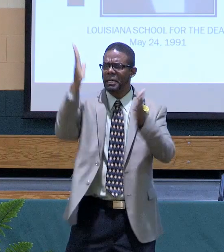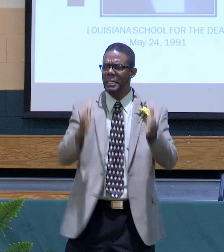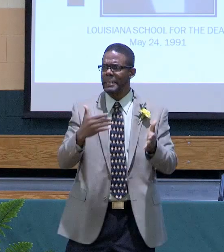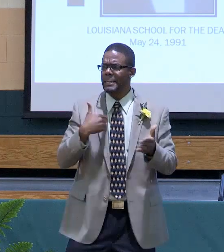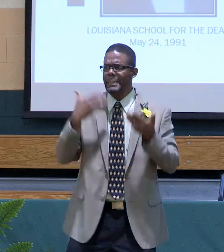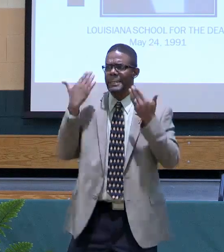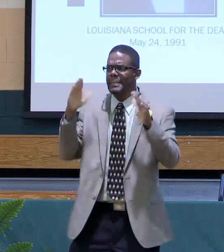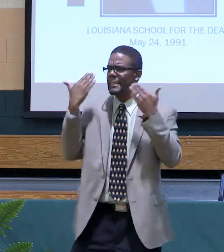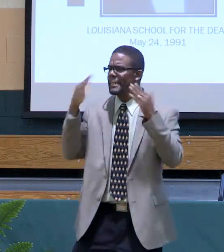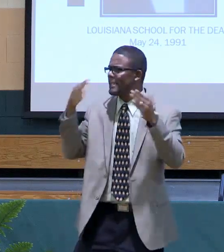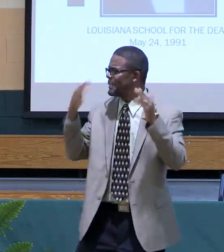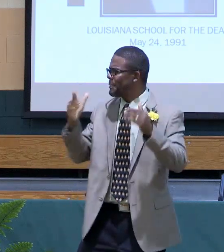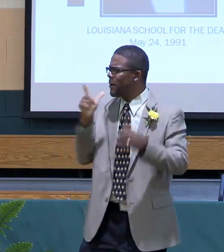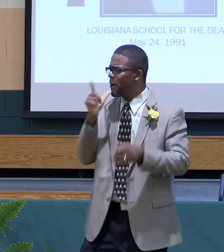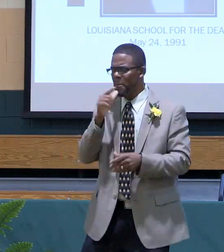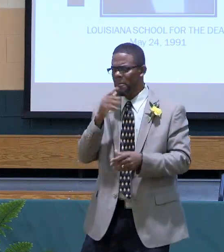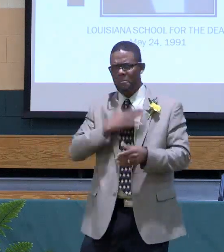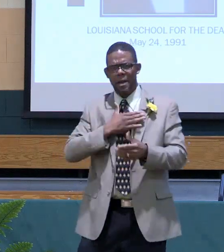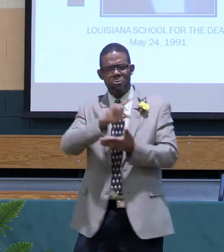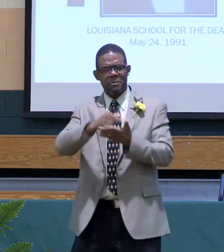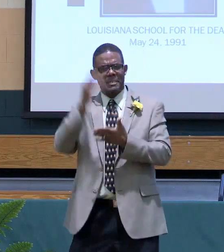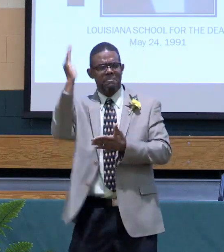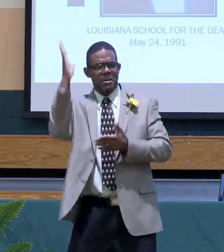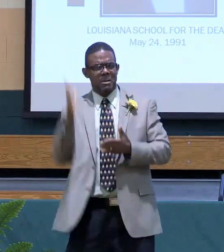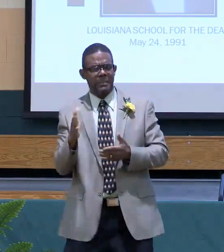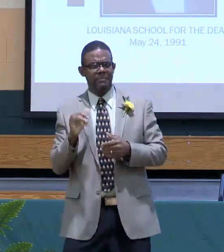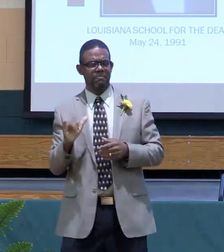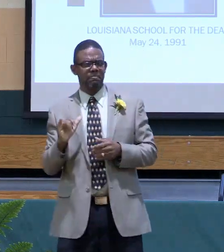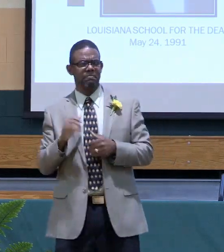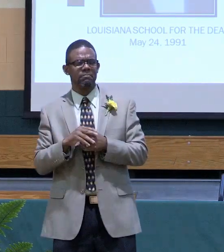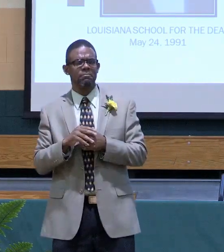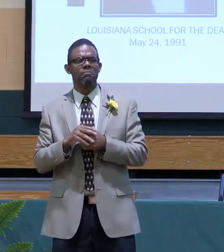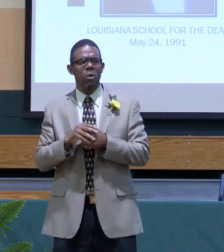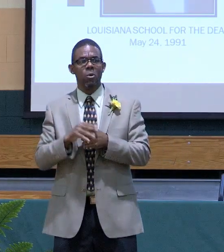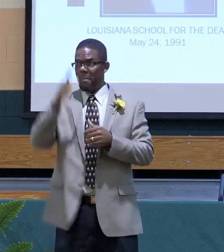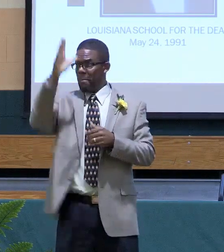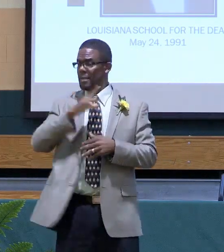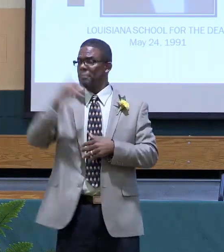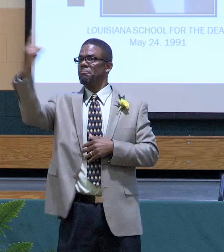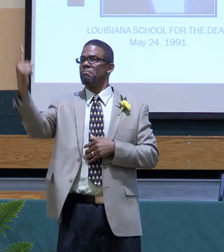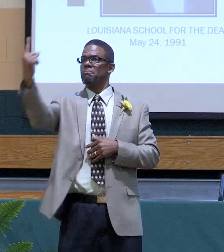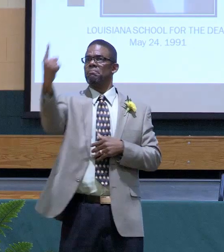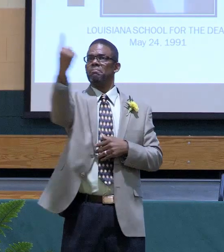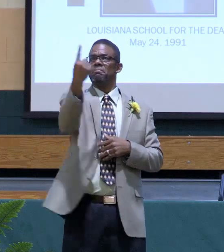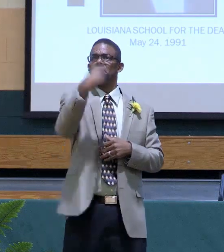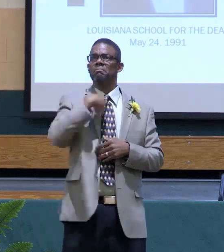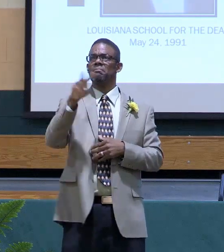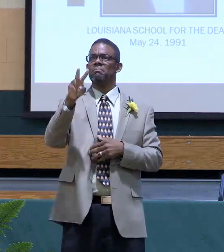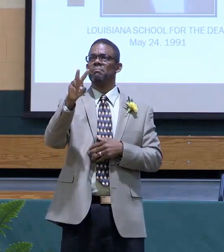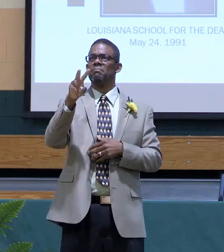and everybody was wondering who our graduation speaker was going to be. None of us knew who it would be. Well, this gentleman came onto the